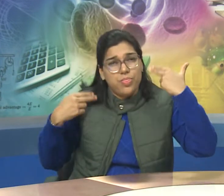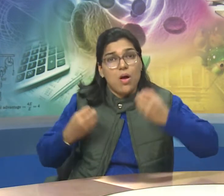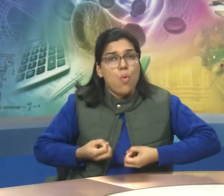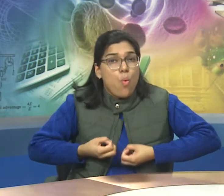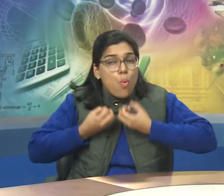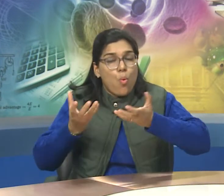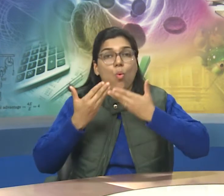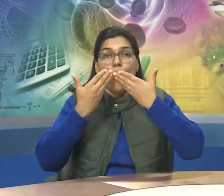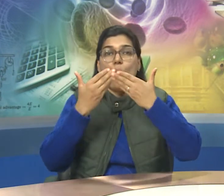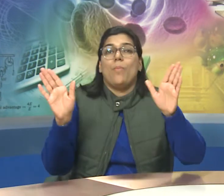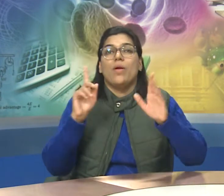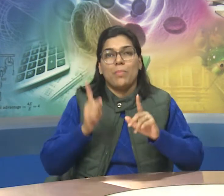about one's weakness